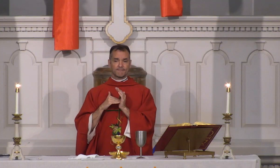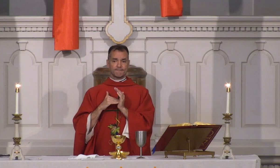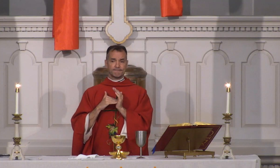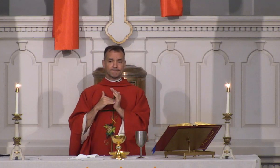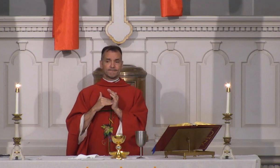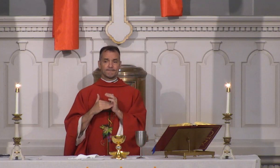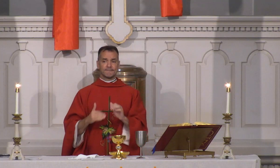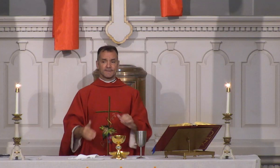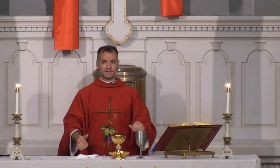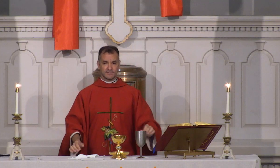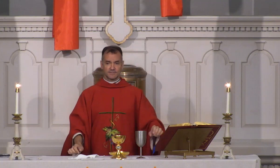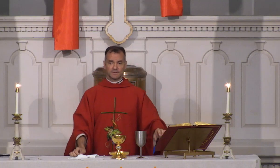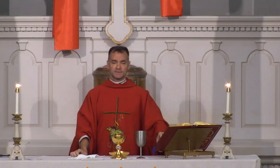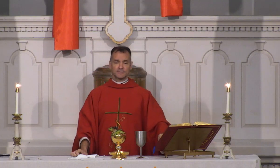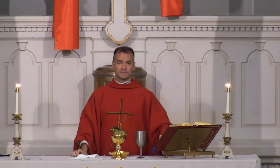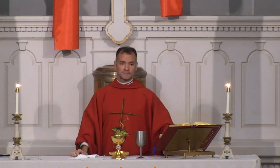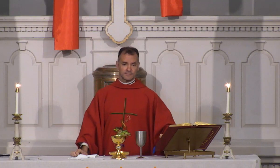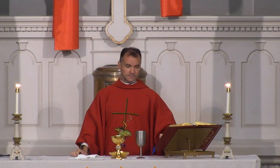Christ.